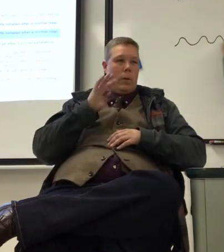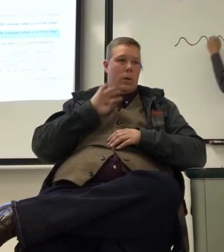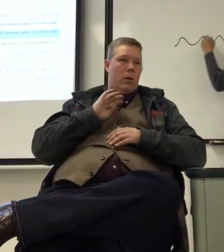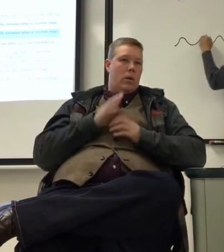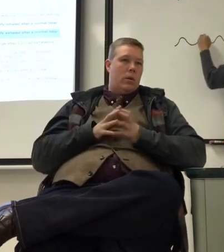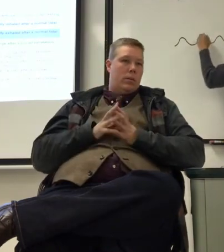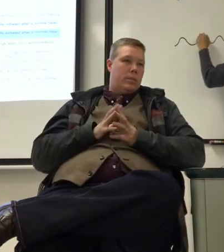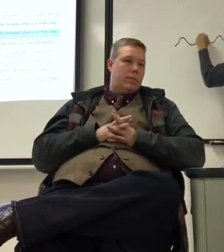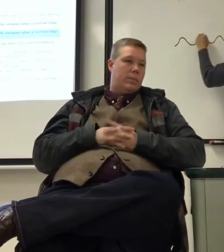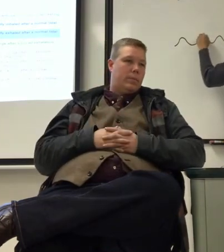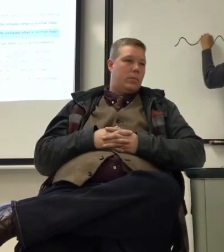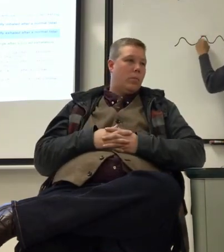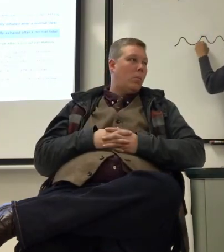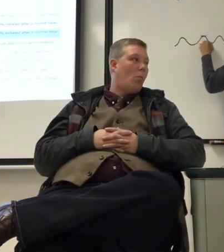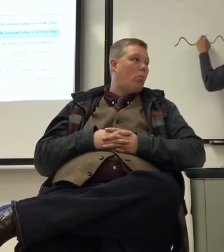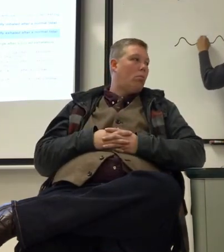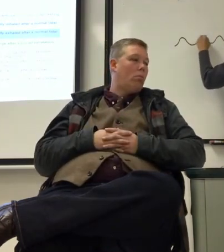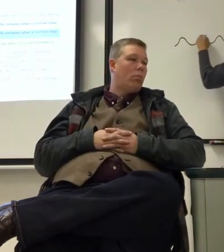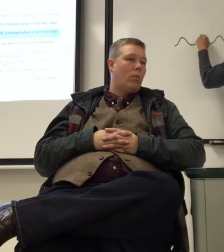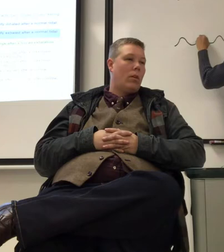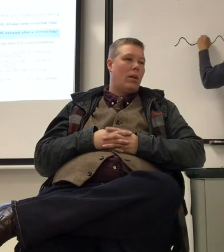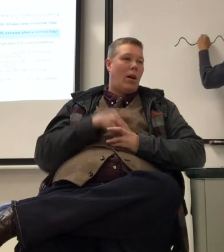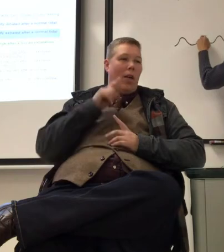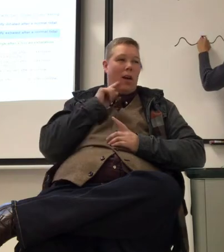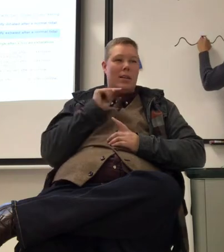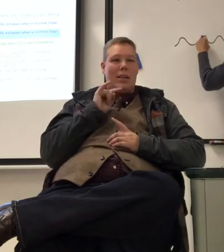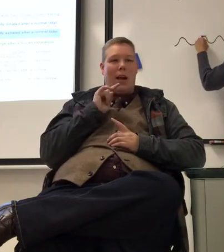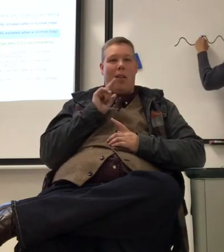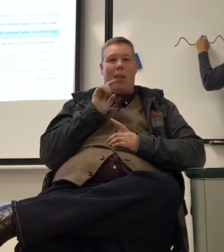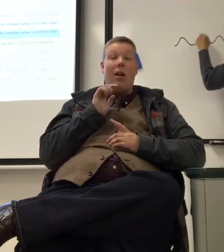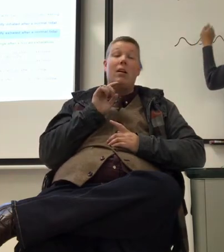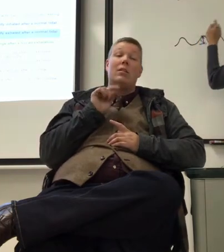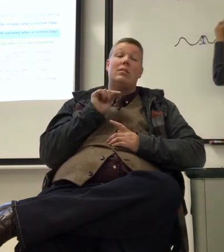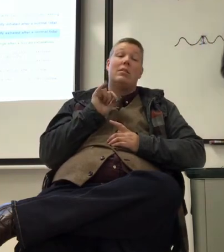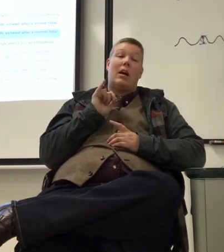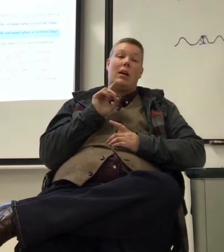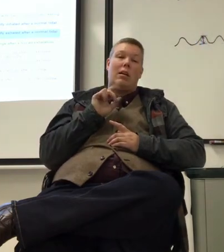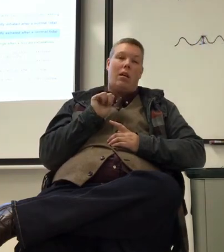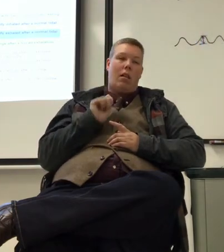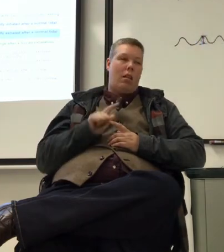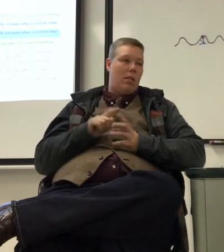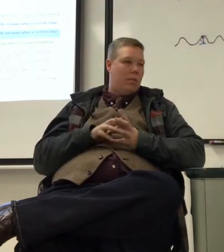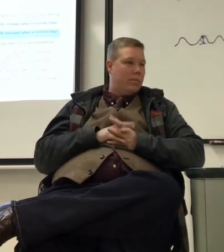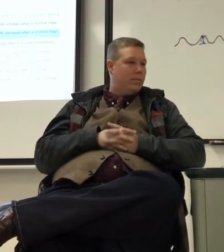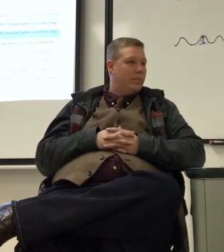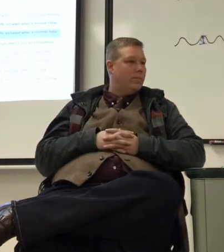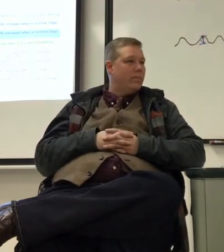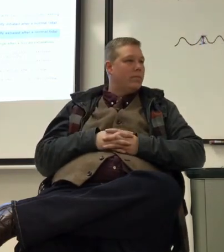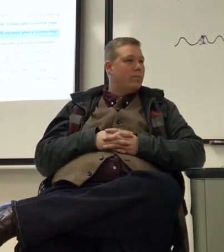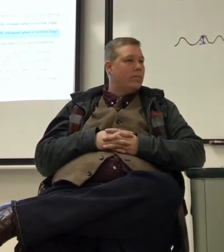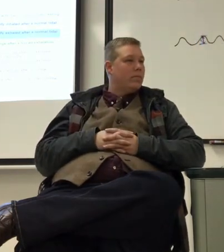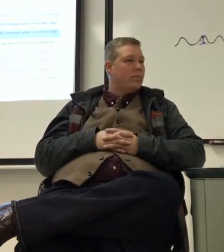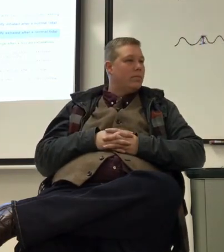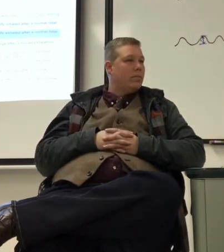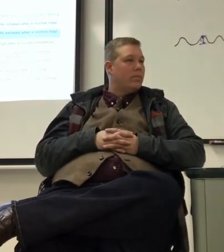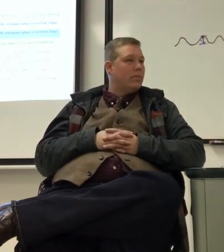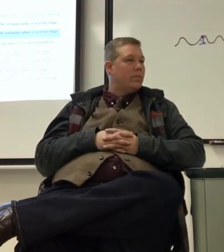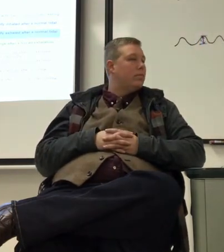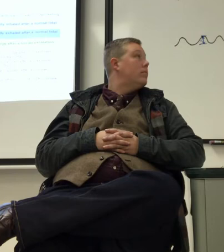normal breaths and just measure from top to bottom, say there to there, call that number one. That's our tidal volume.